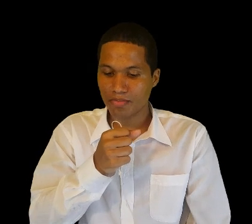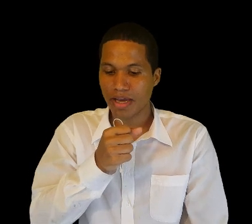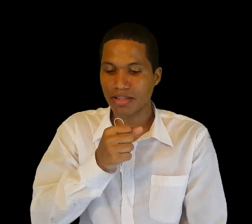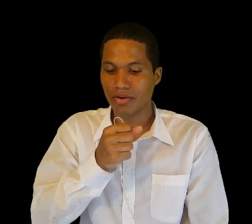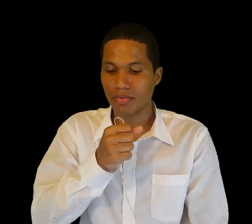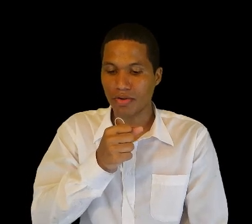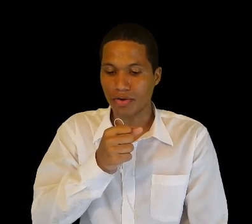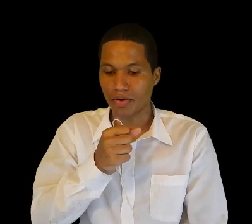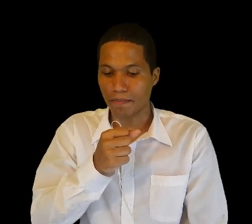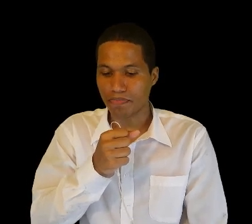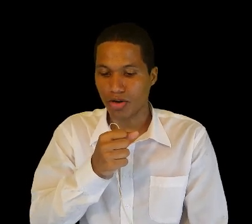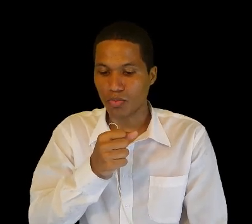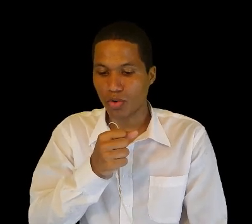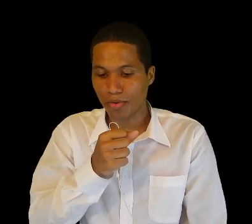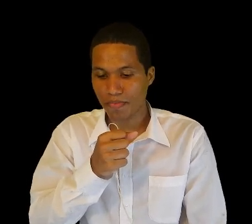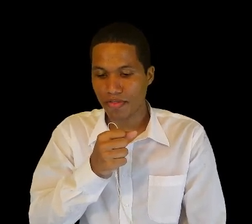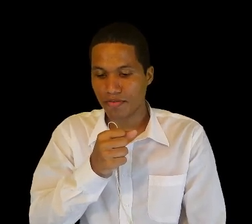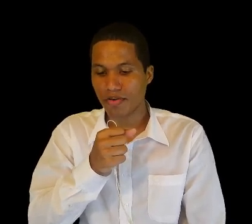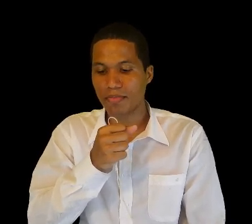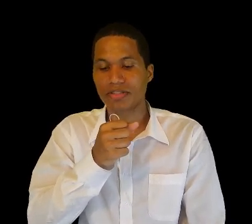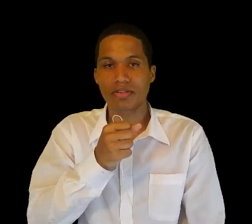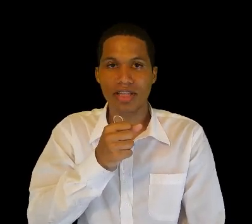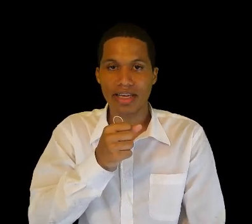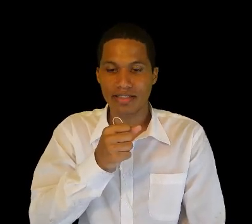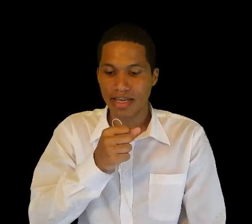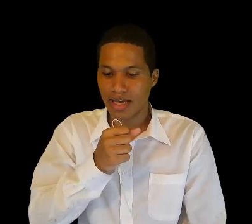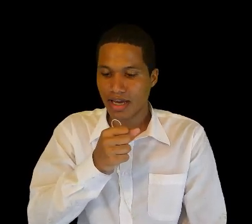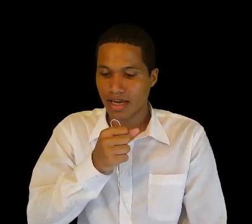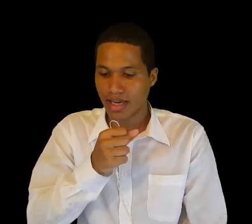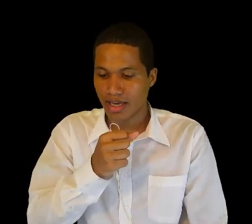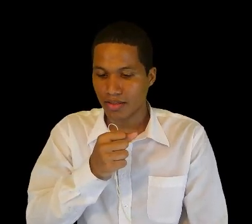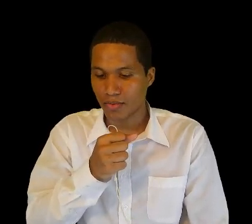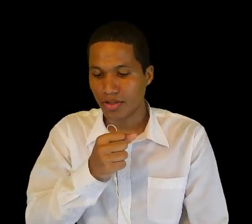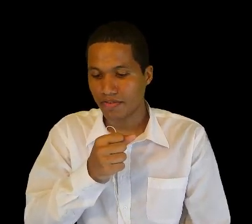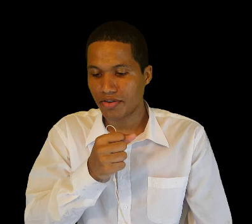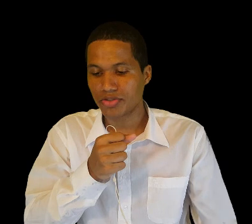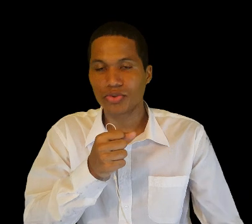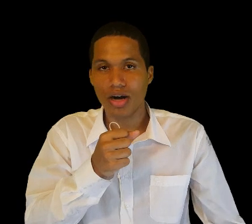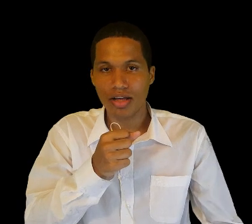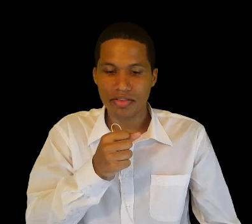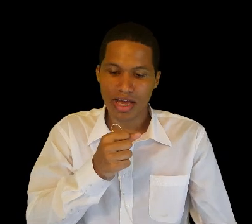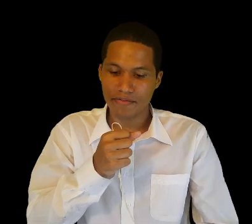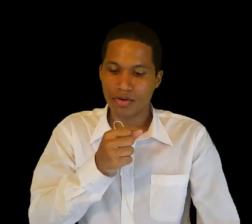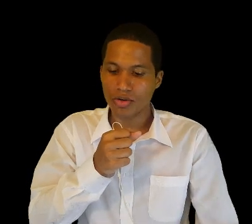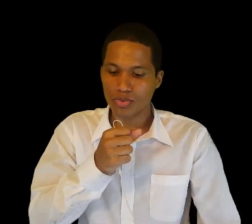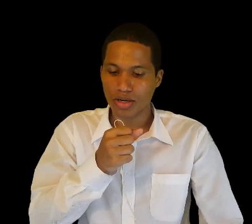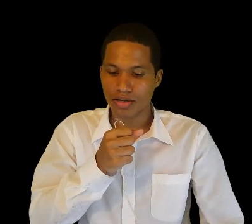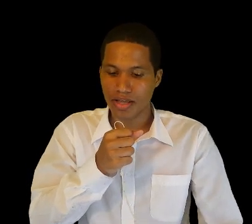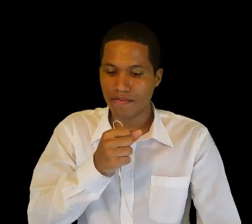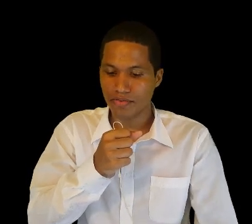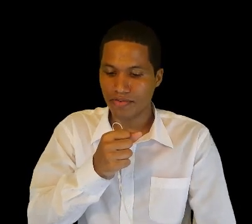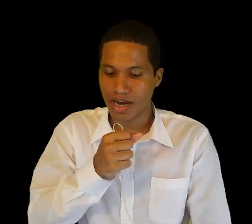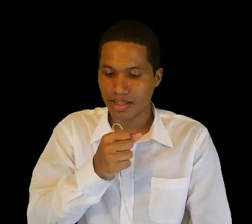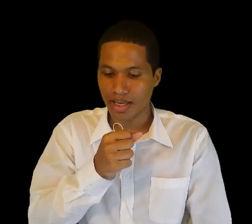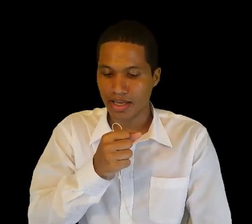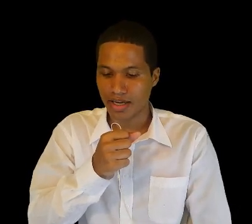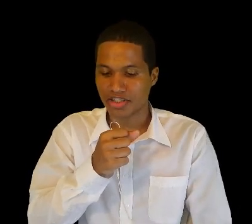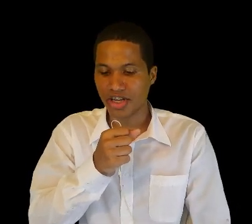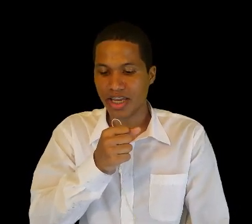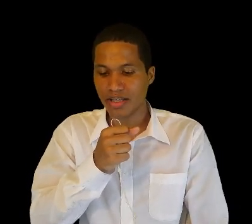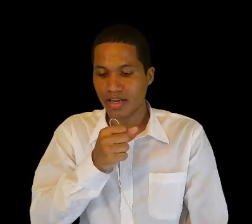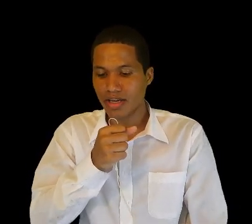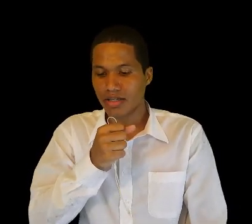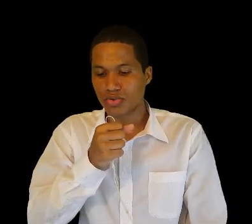have to depend on warmth from the sunlight. And well, if they're too hot, they have to find